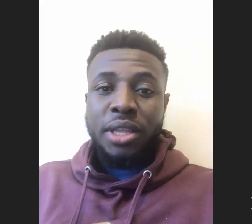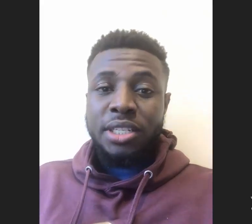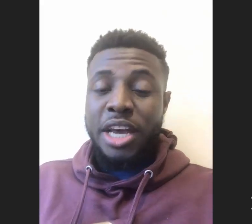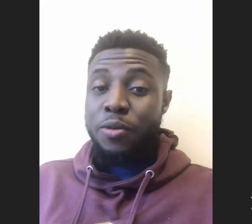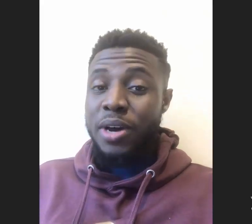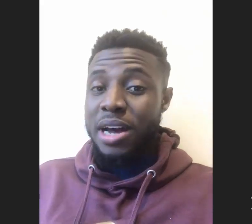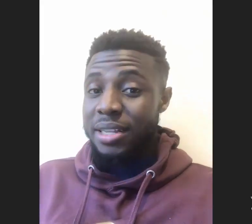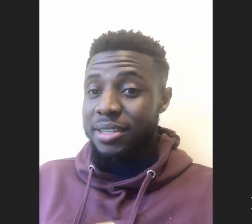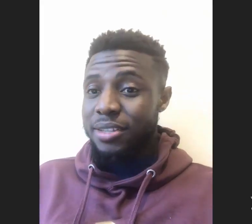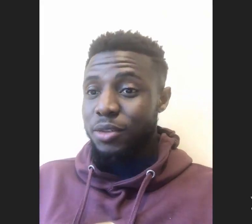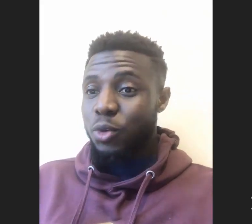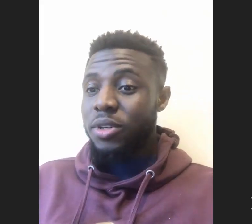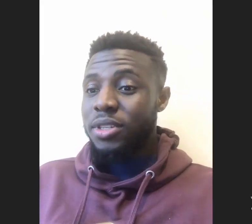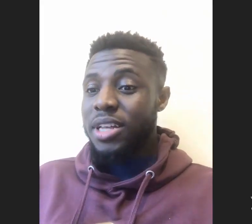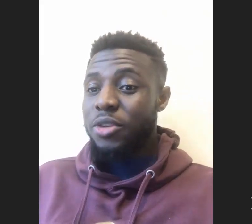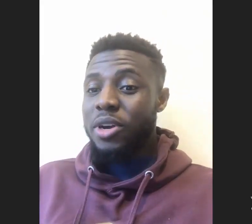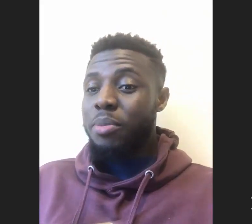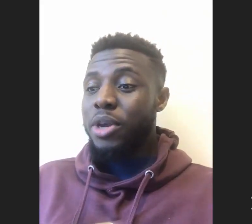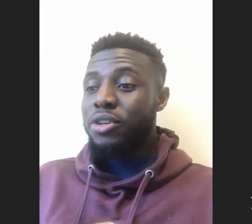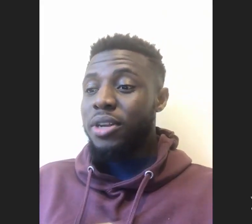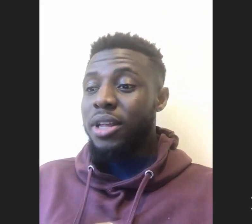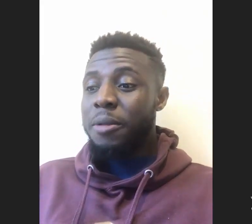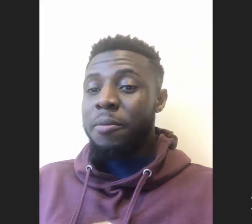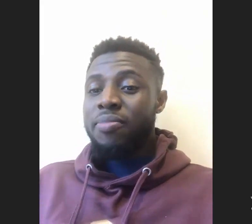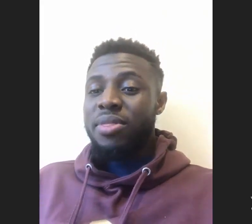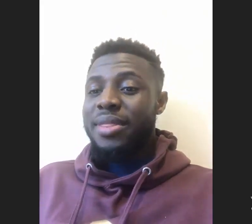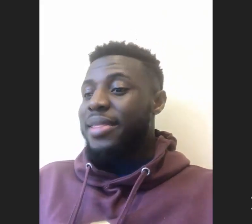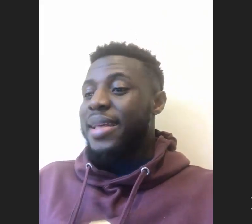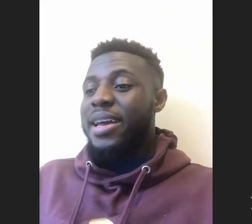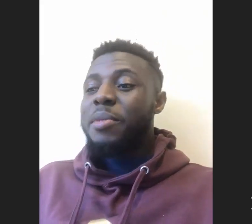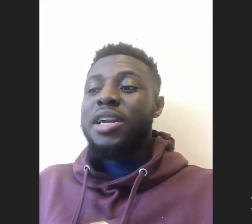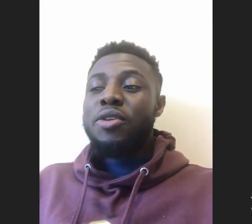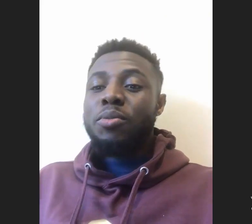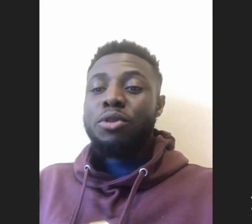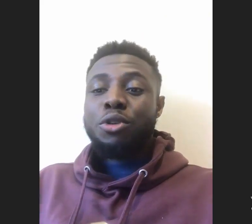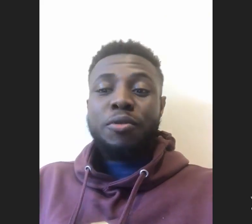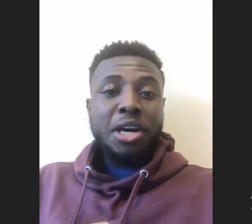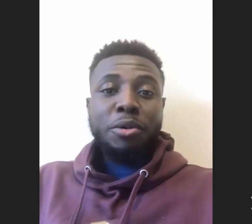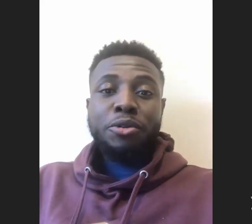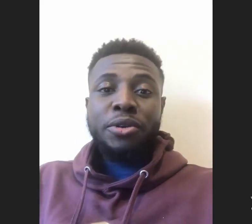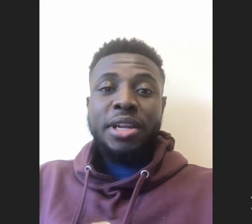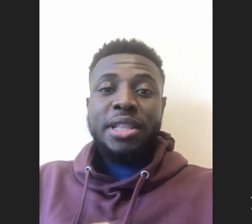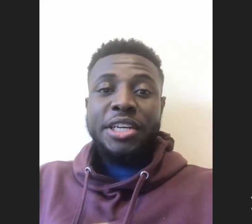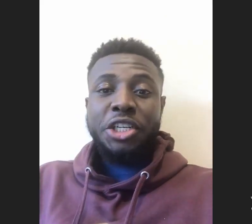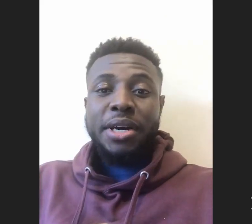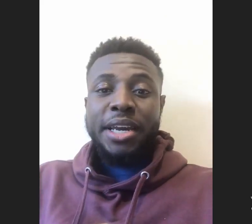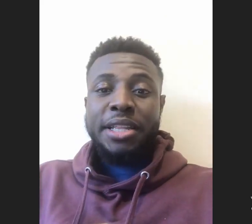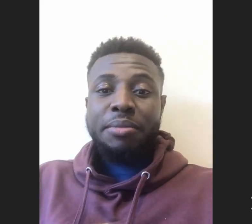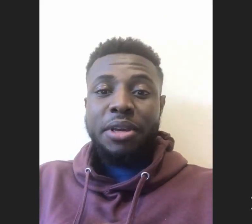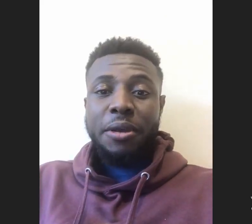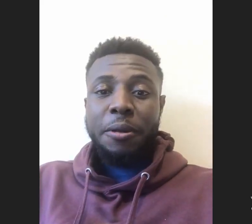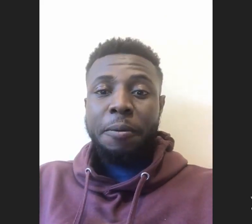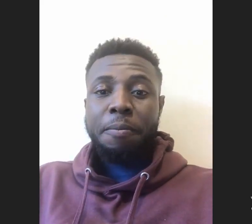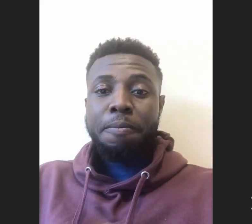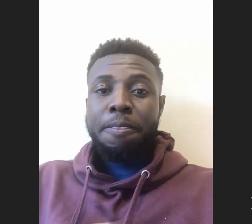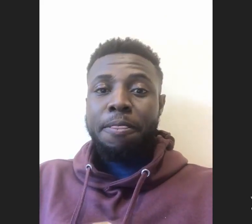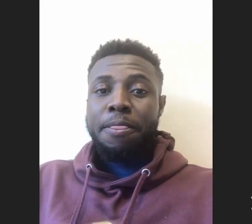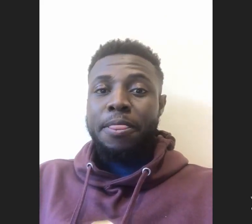The trainings that you've had towards that, you can mention it. I am an alumnus of the Cameroon Leadership